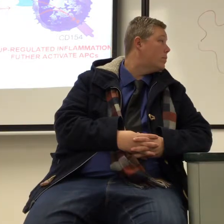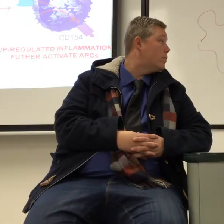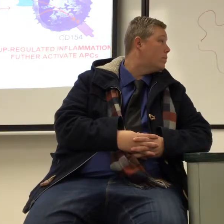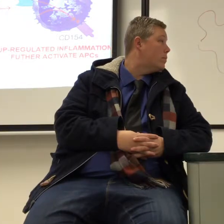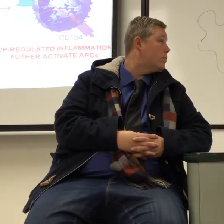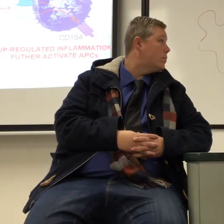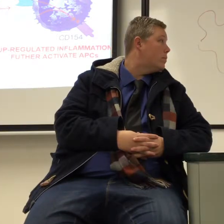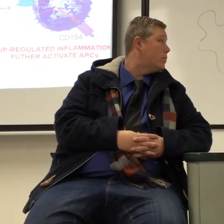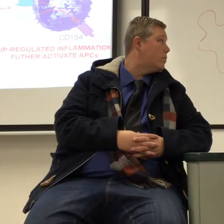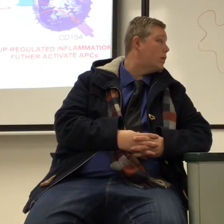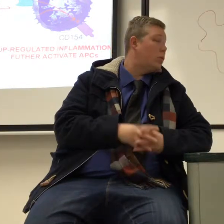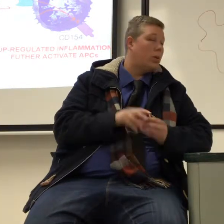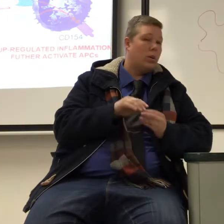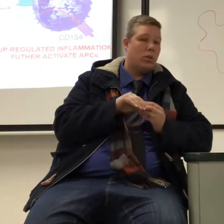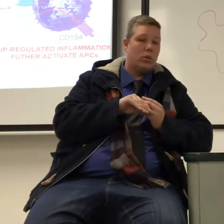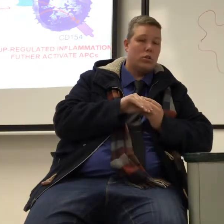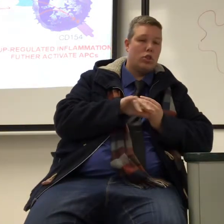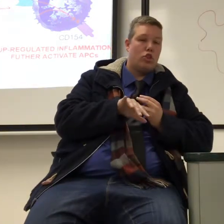IL-2.